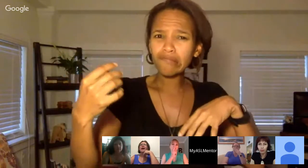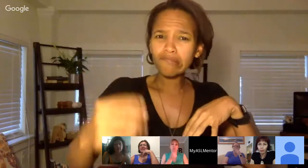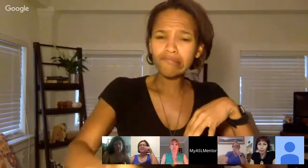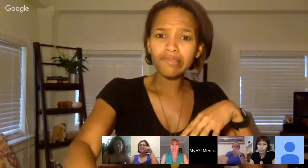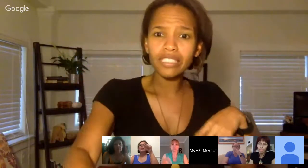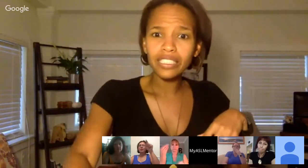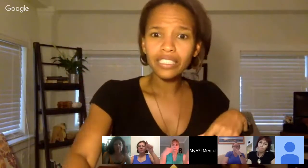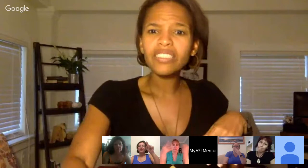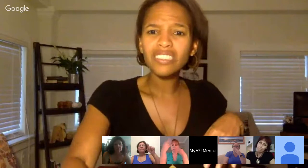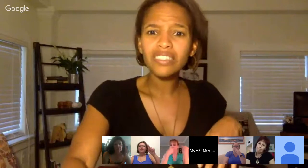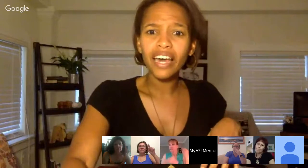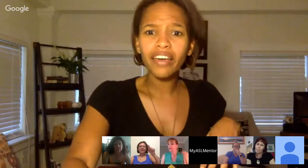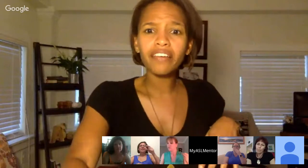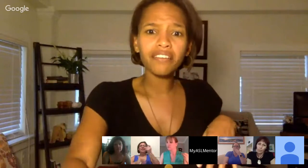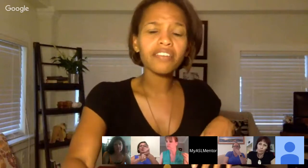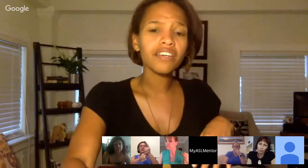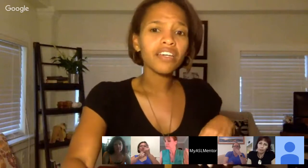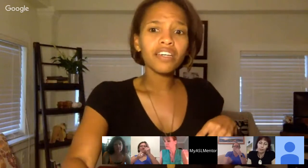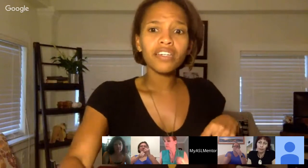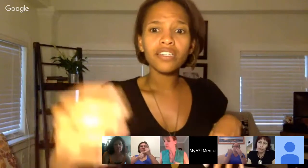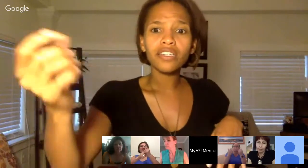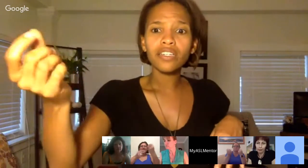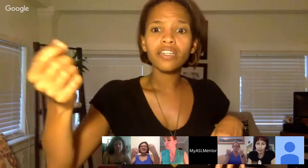Maybe? Okay.